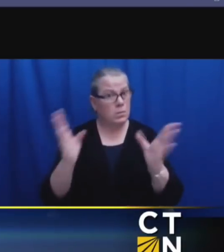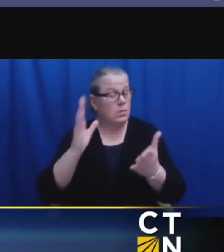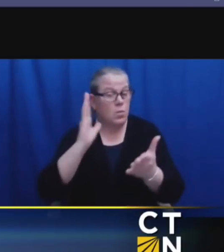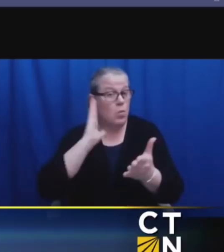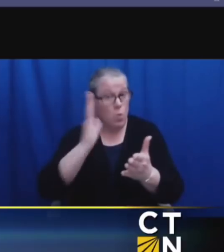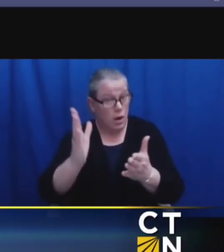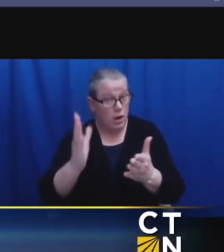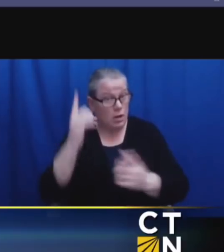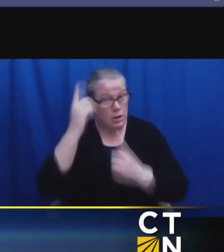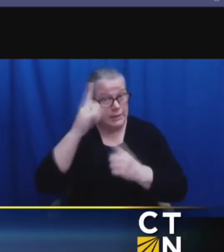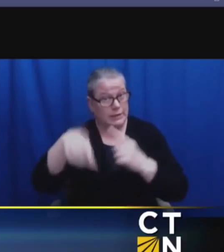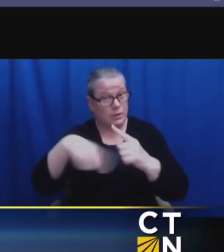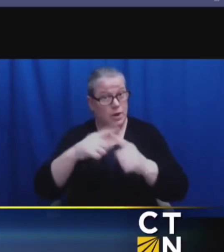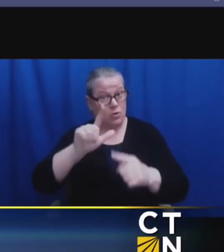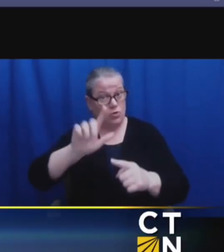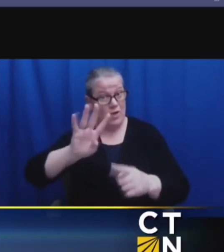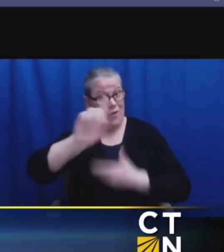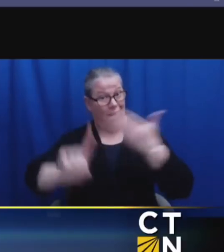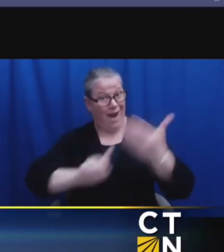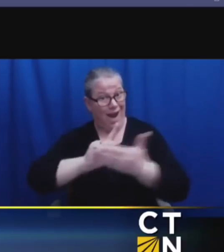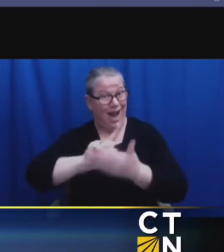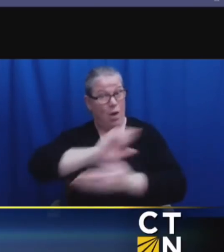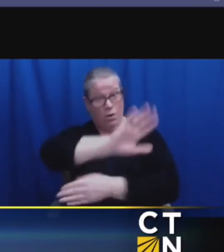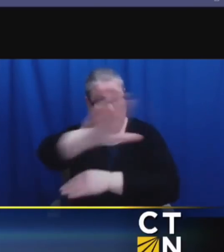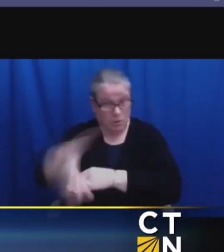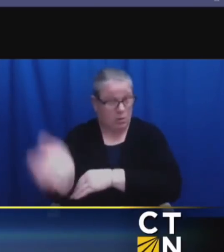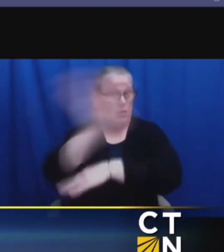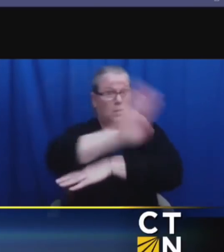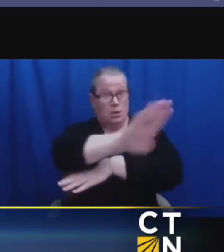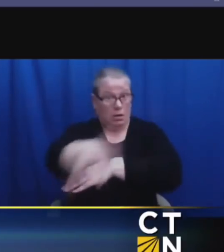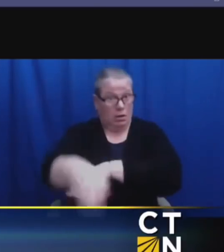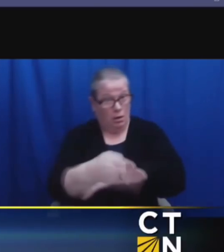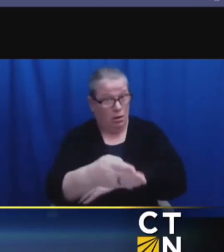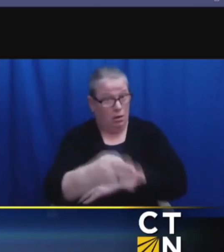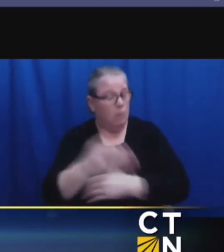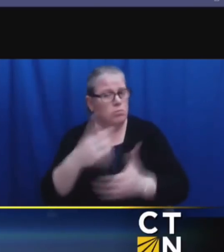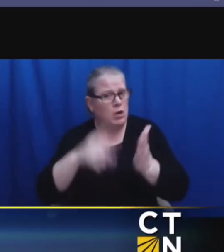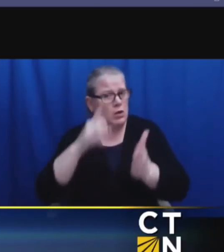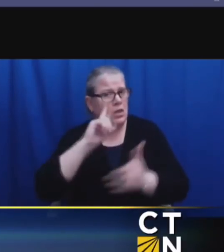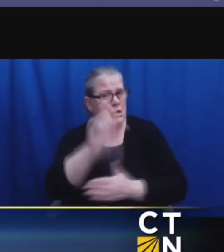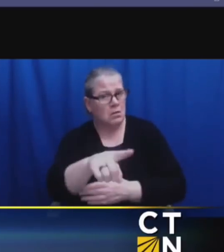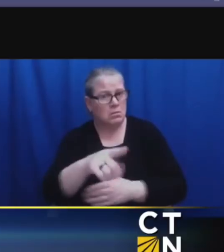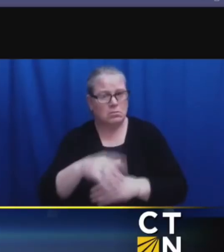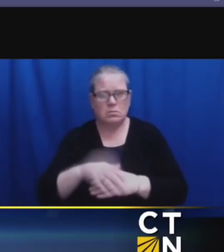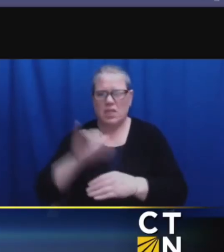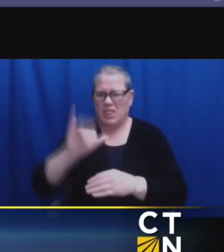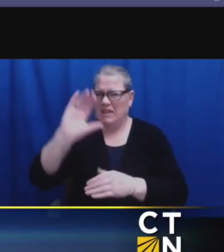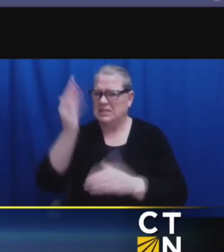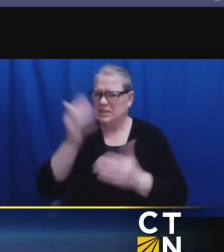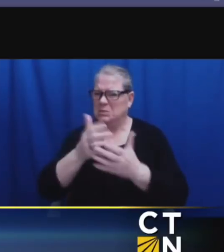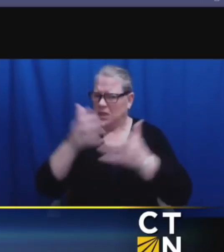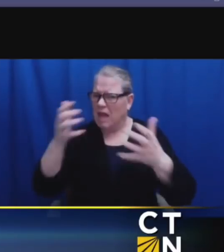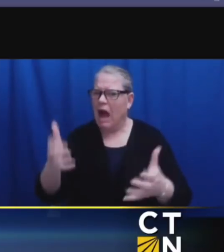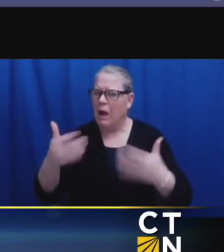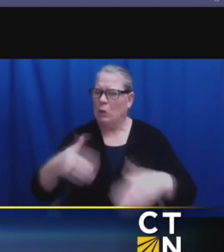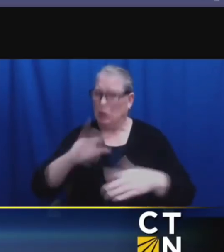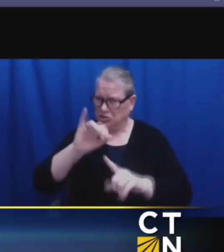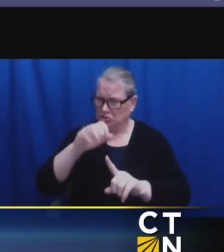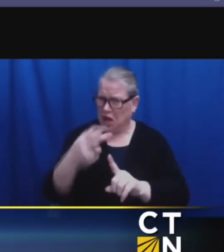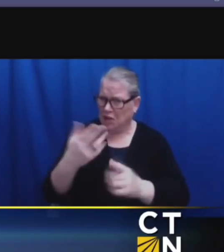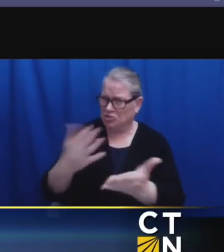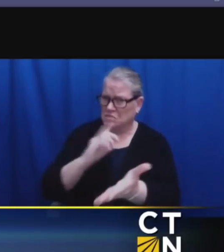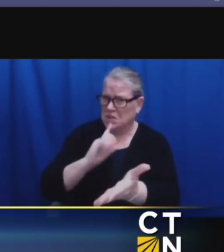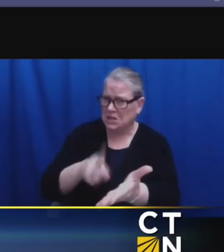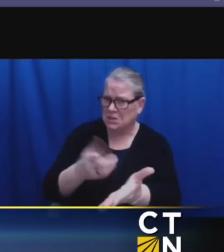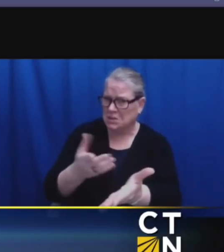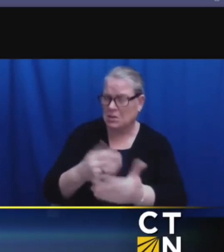That seems a little much, but Josh? No, it's going to vary location by location, how many